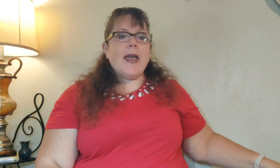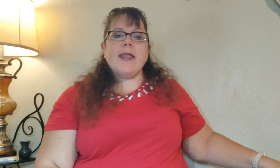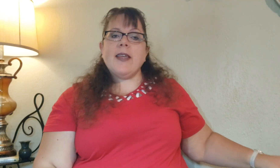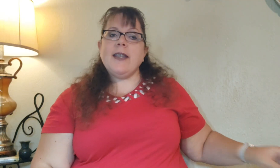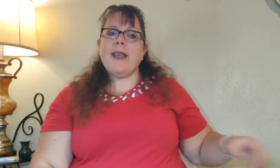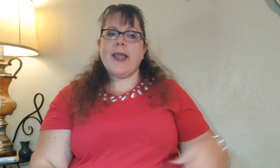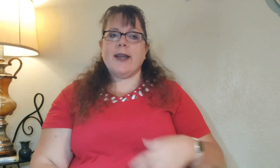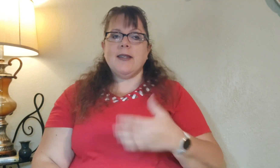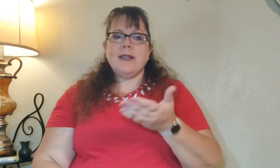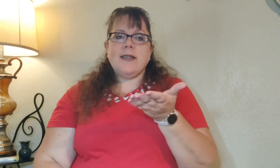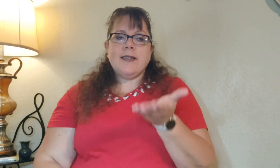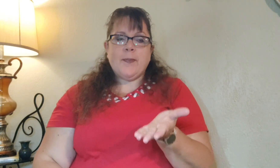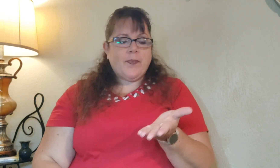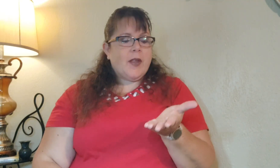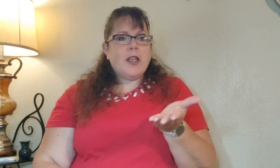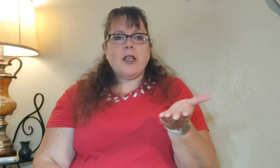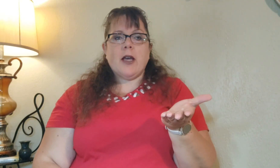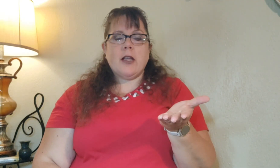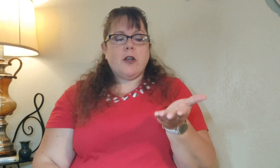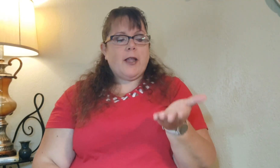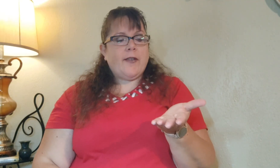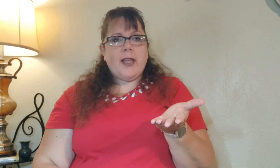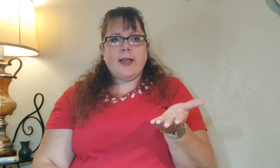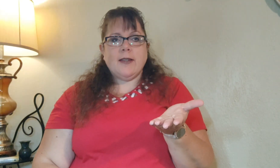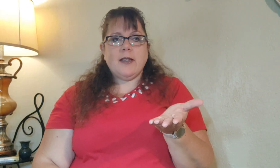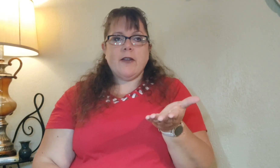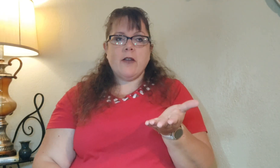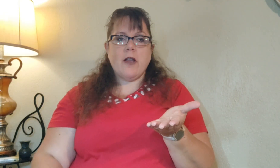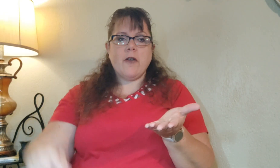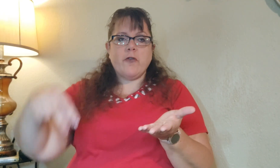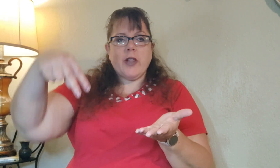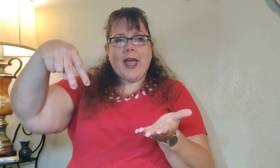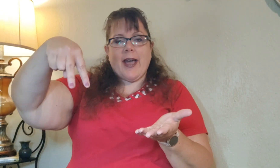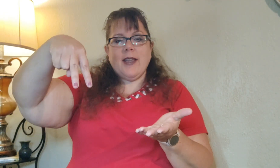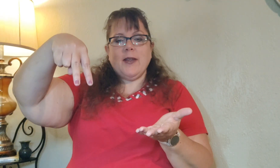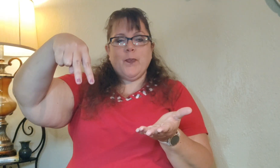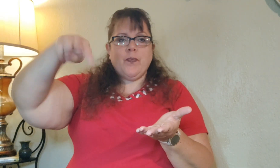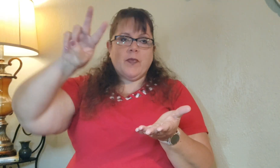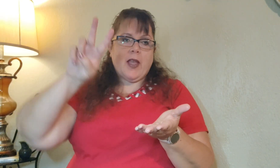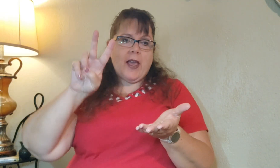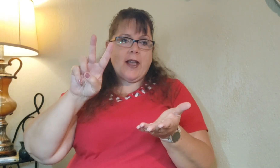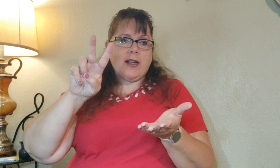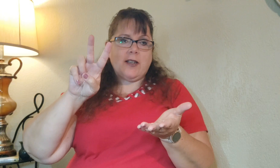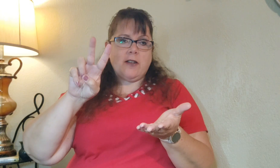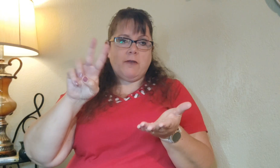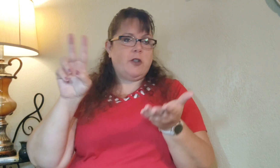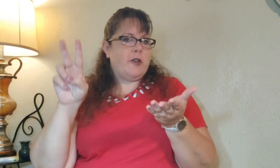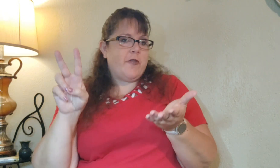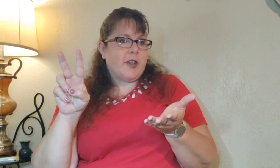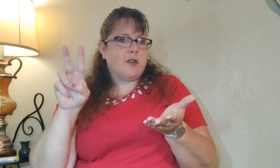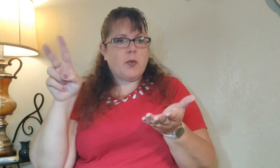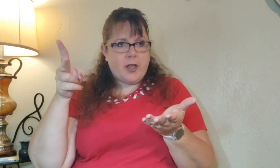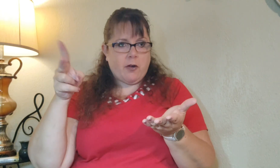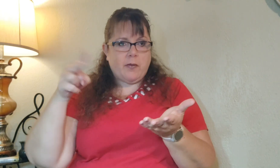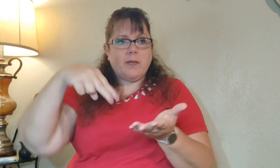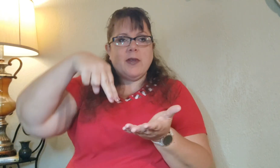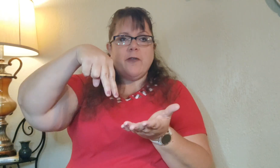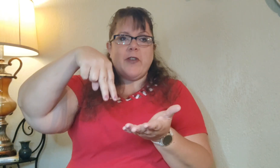And then dance. Your left hand flat, and your two fingers would be your